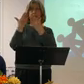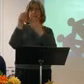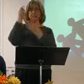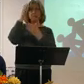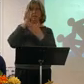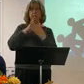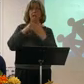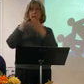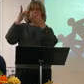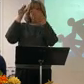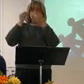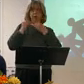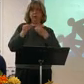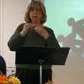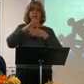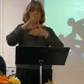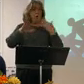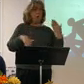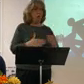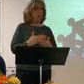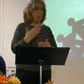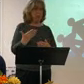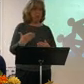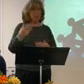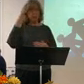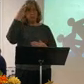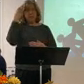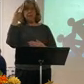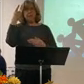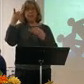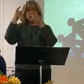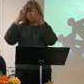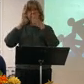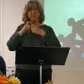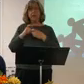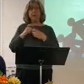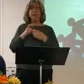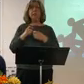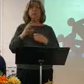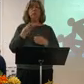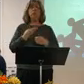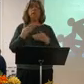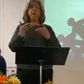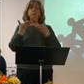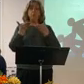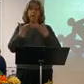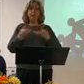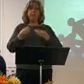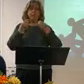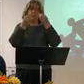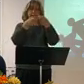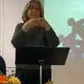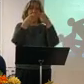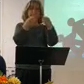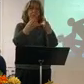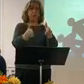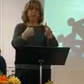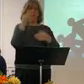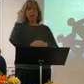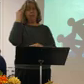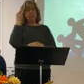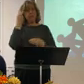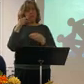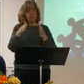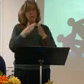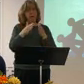God, the provider of all things. And because He has provided, we naturally want to be givers. And so think of ways that you